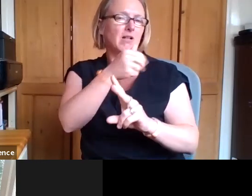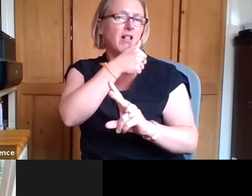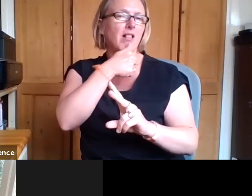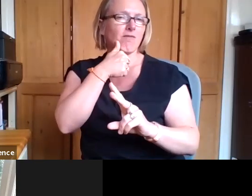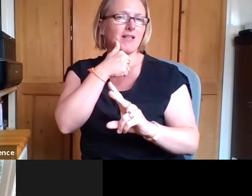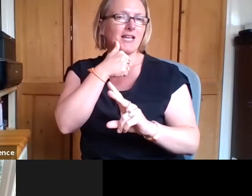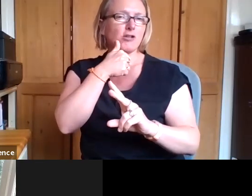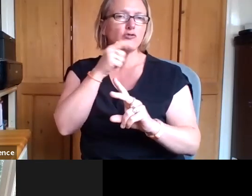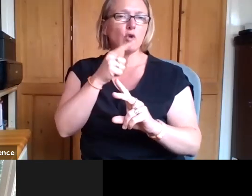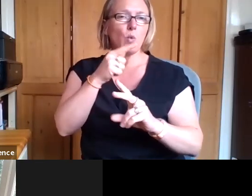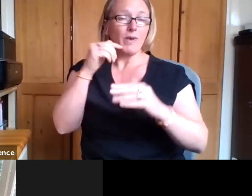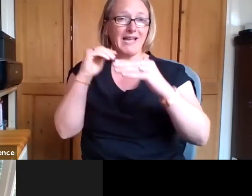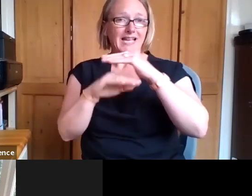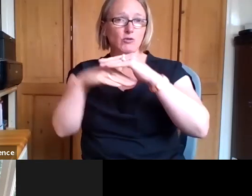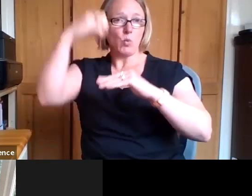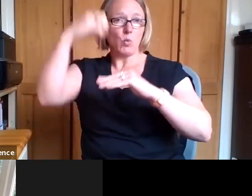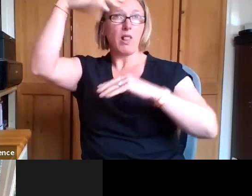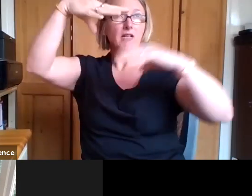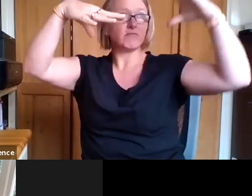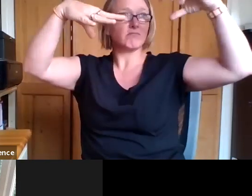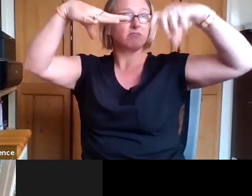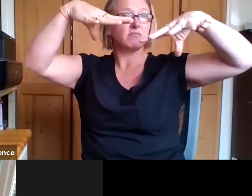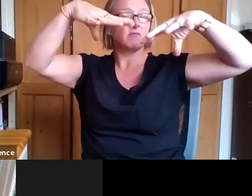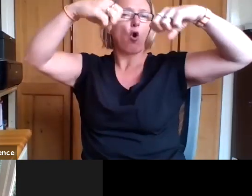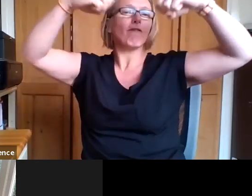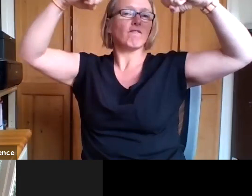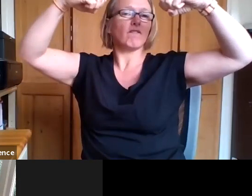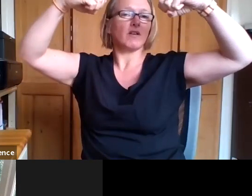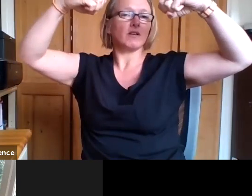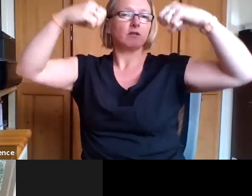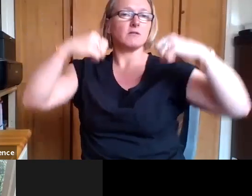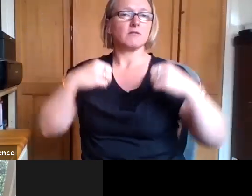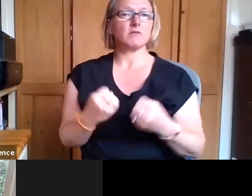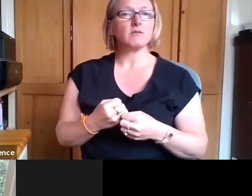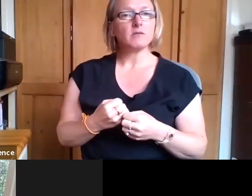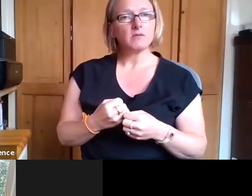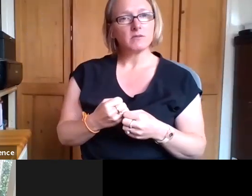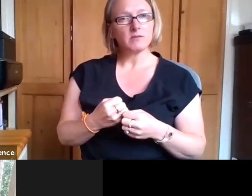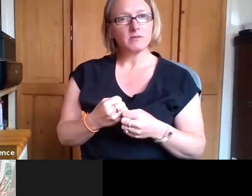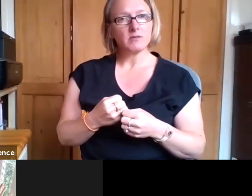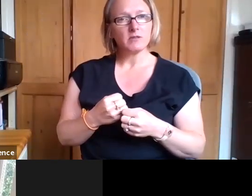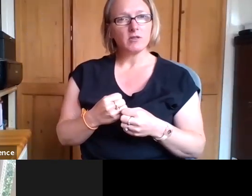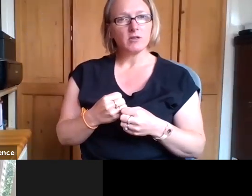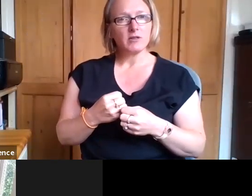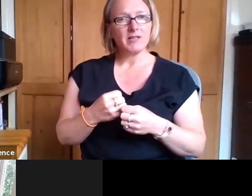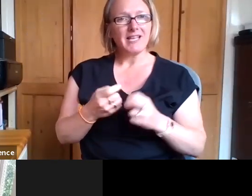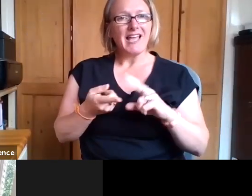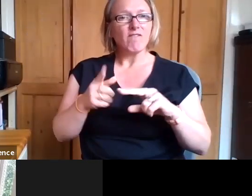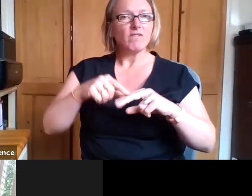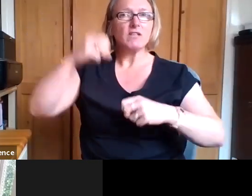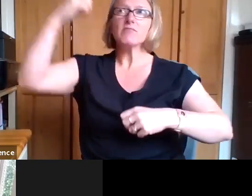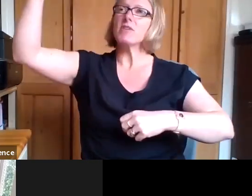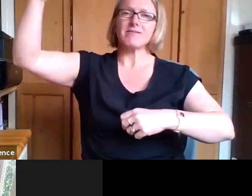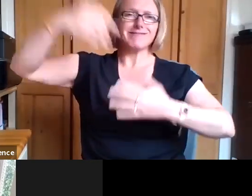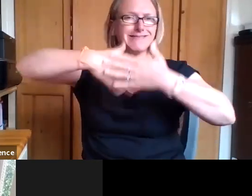lights in the room you're in. So if you're in your bedroom, turn off the light. Try not to do it with the sun directly on